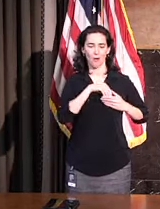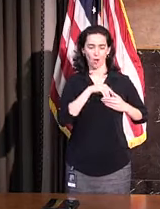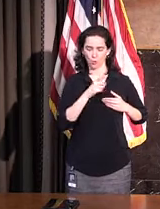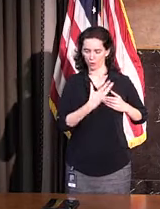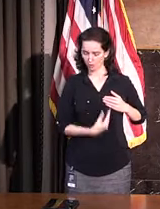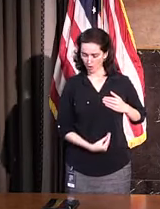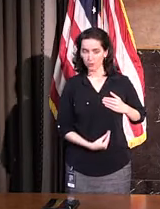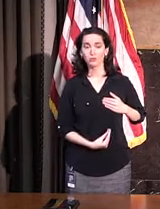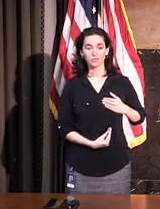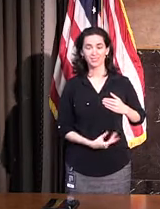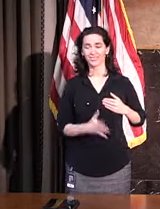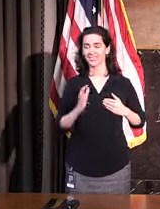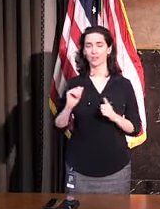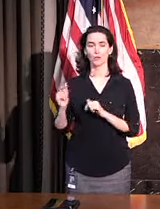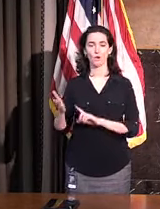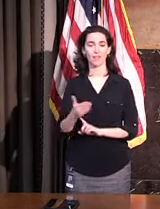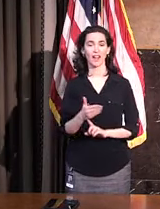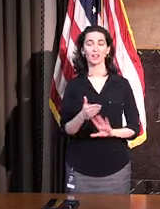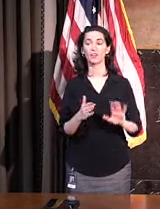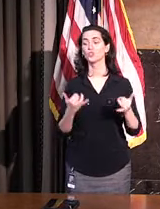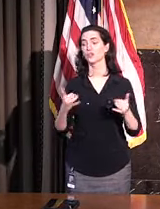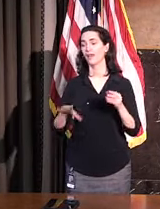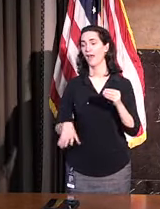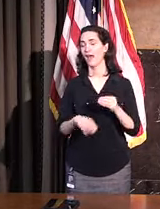Today, we will plant 11 more.